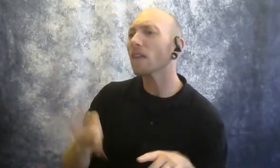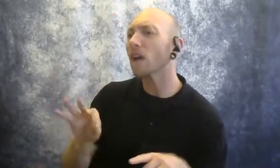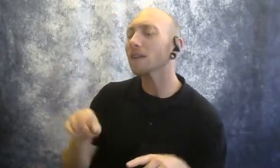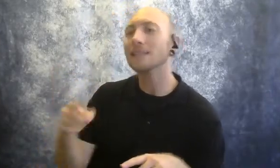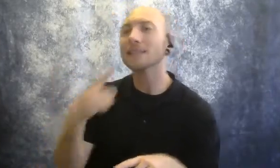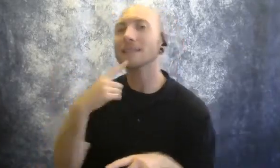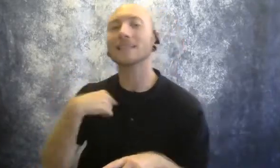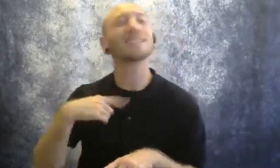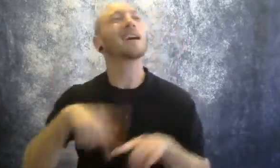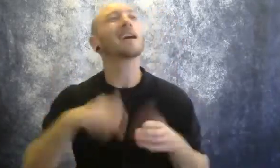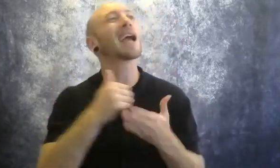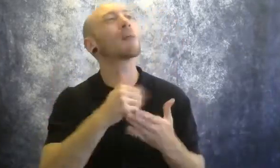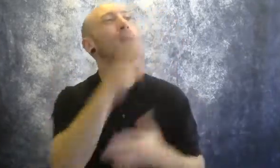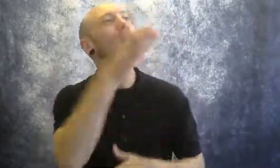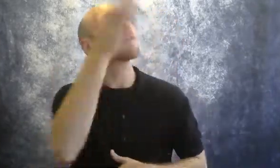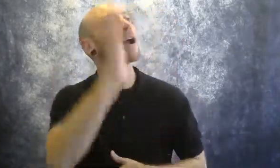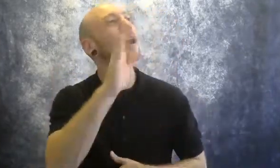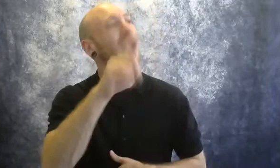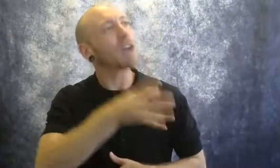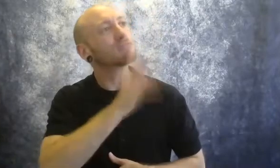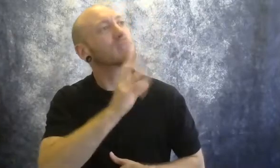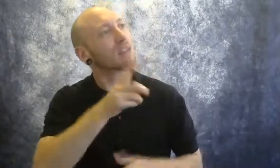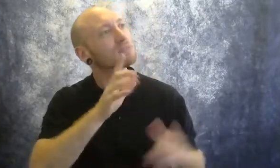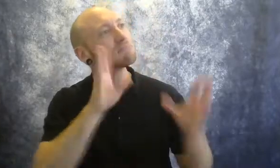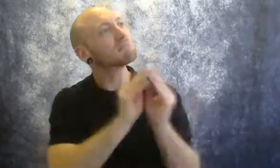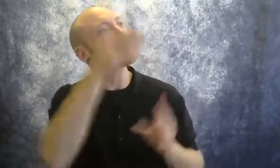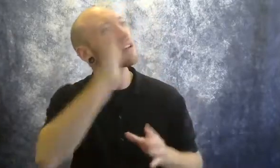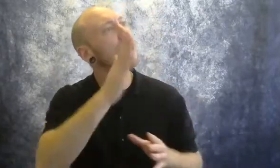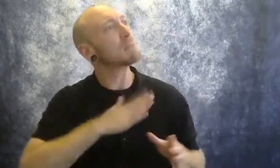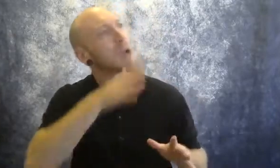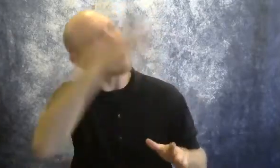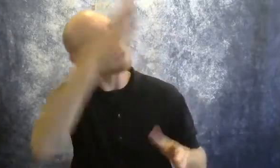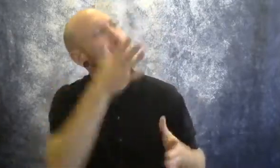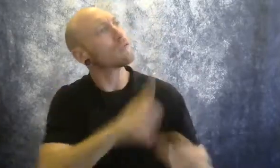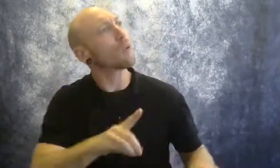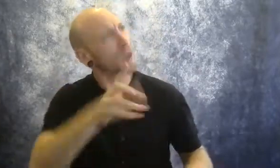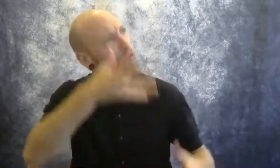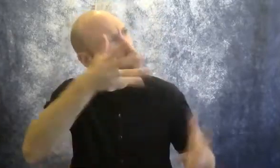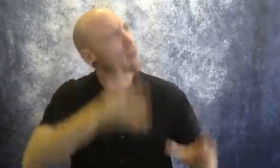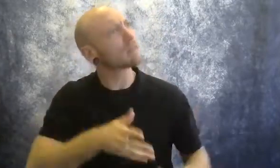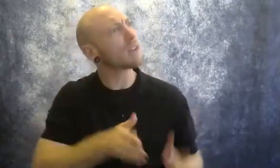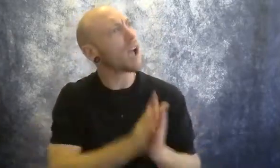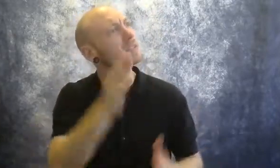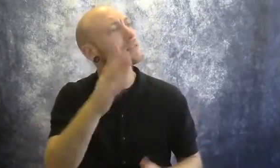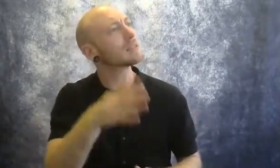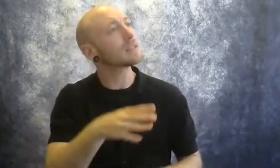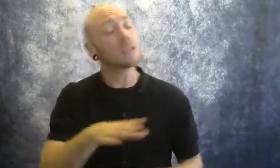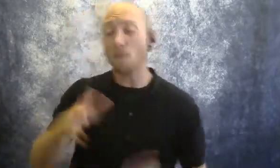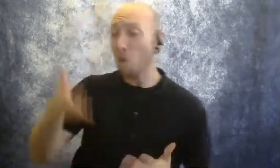like to take Abe there, but he didn't have time because he was looking for God. He needed to talk to him about why his parents were getting a